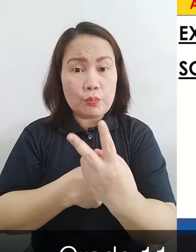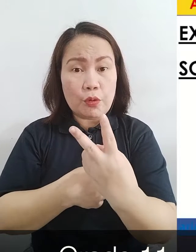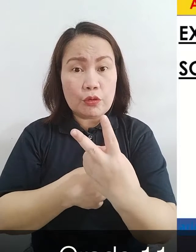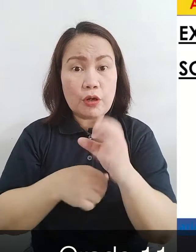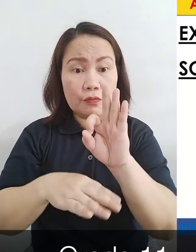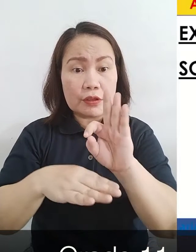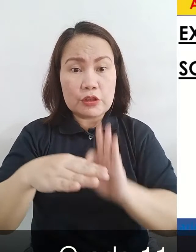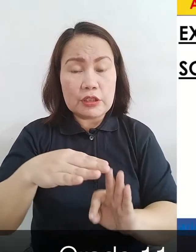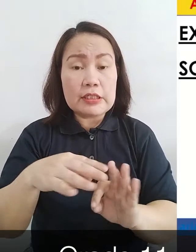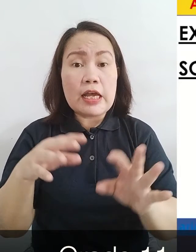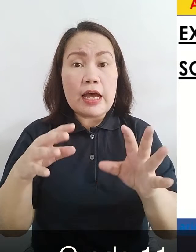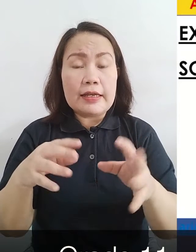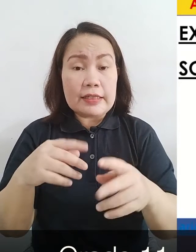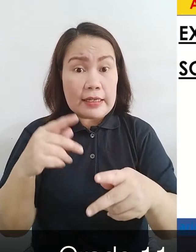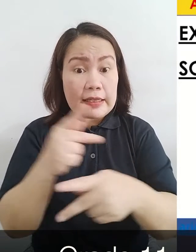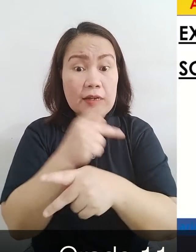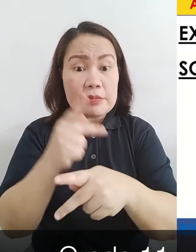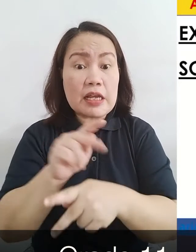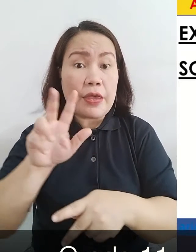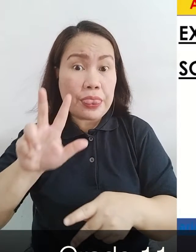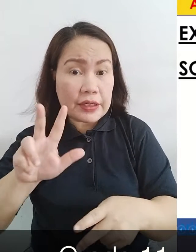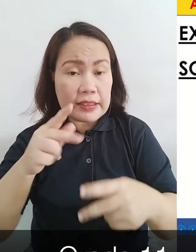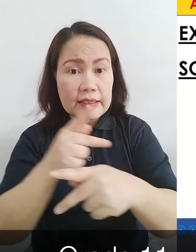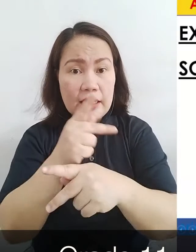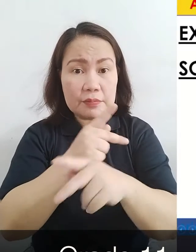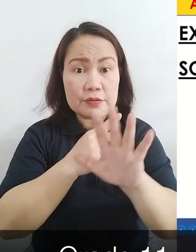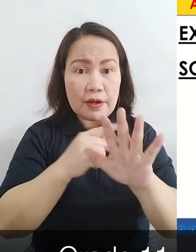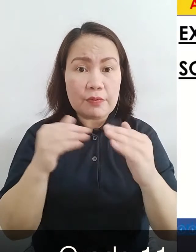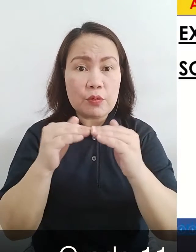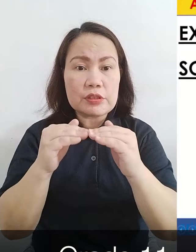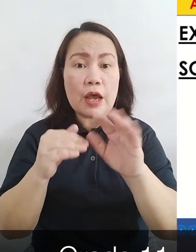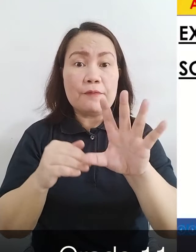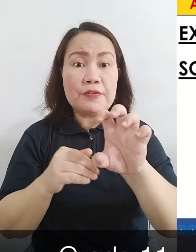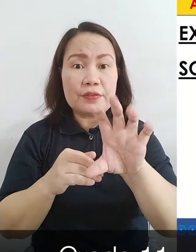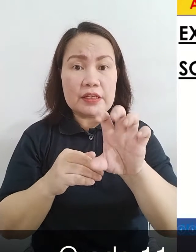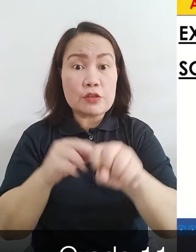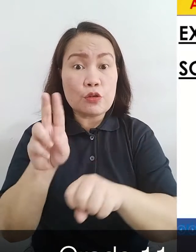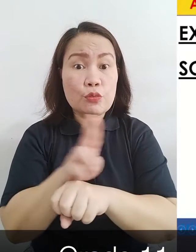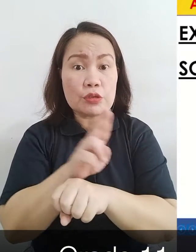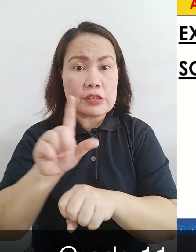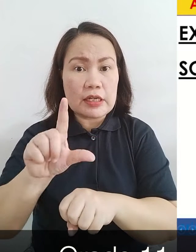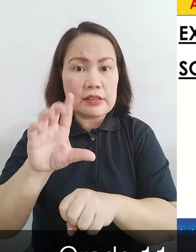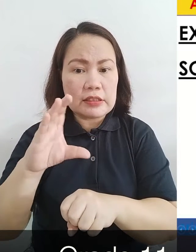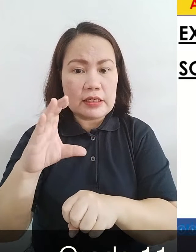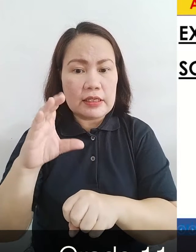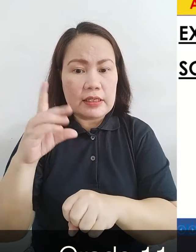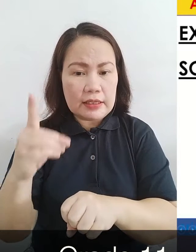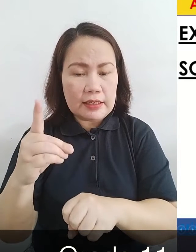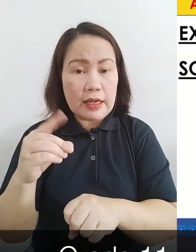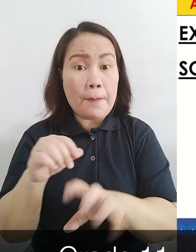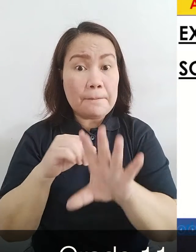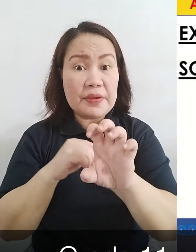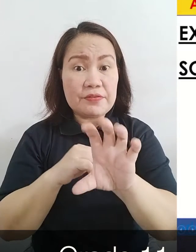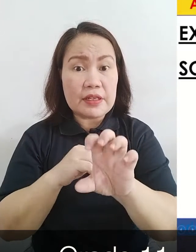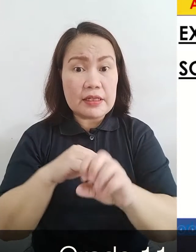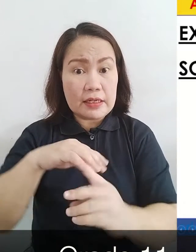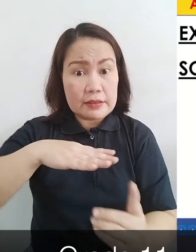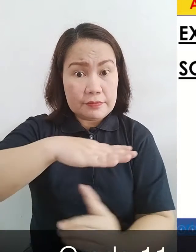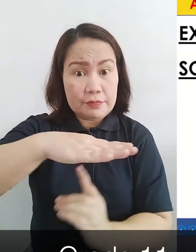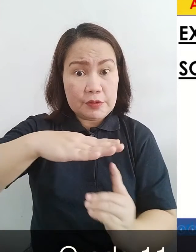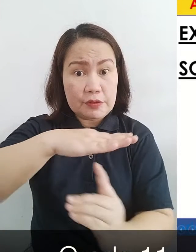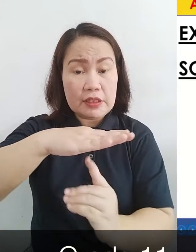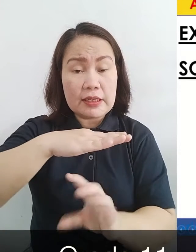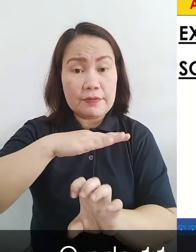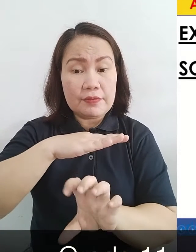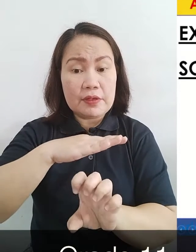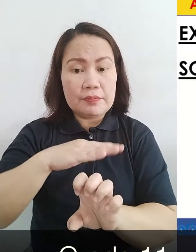So, ang ginagawa natin to add, gamit yung LCD. So, ito yung gagamitin natin. So, yung